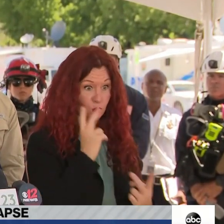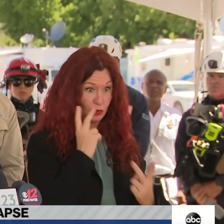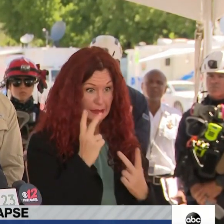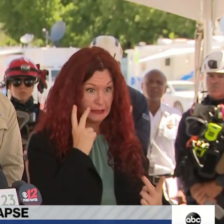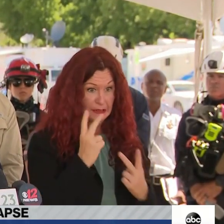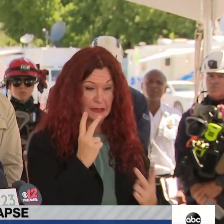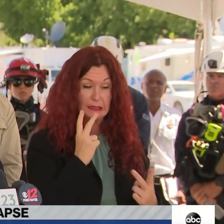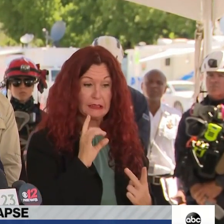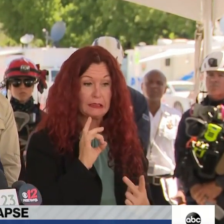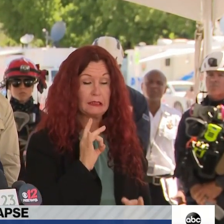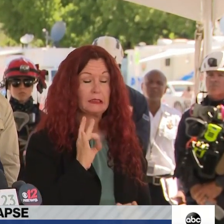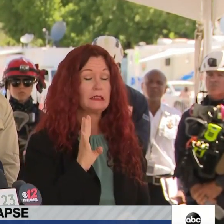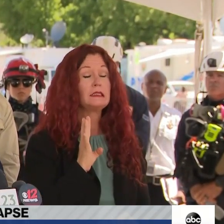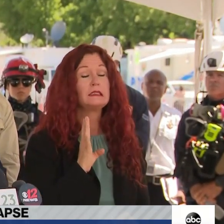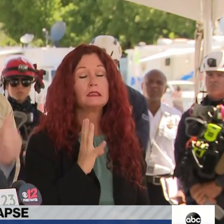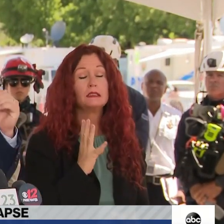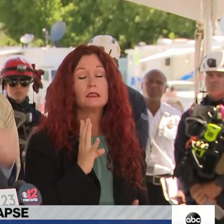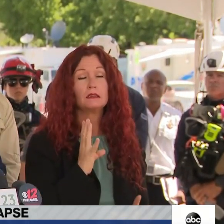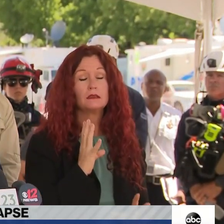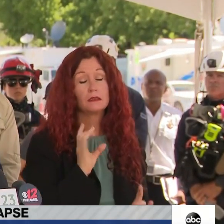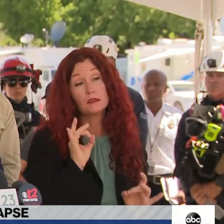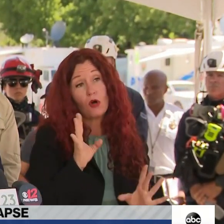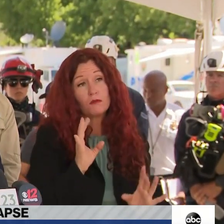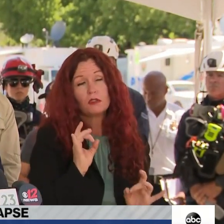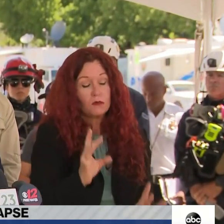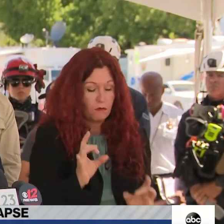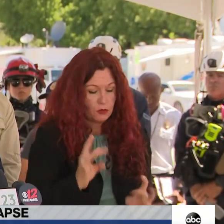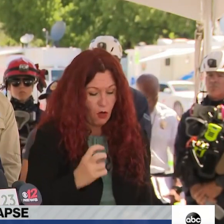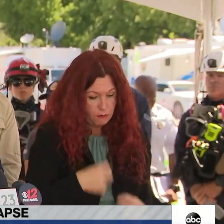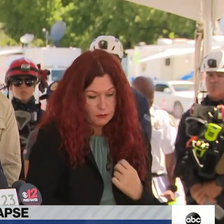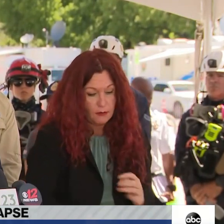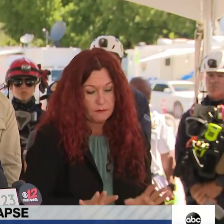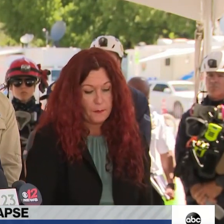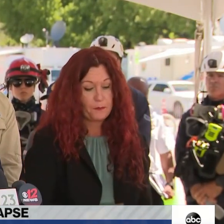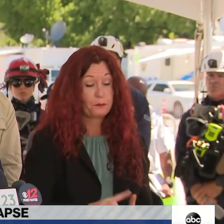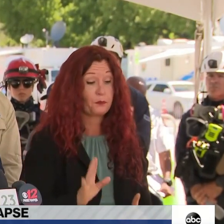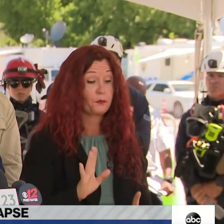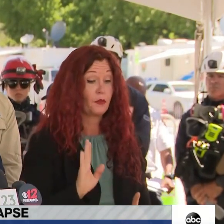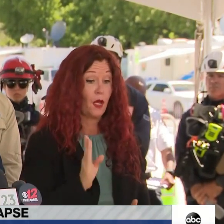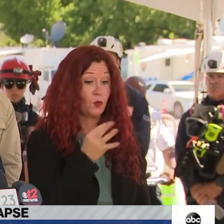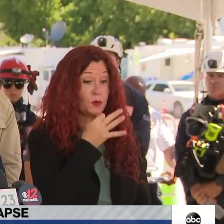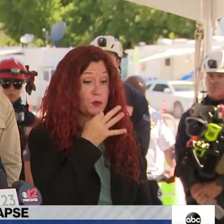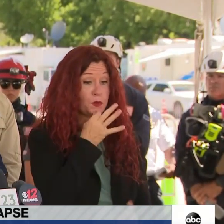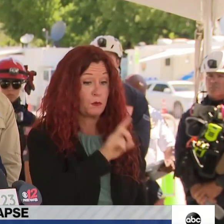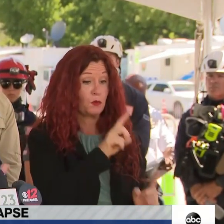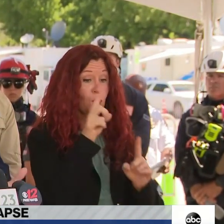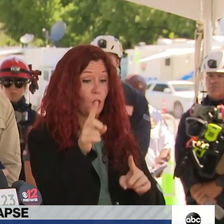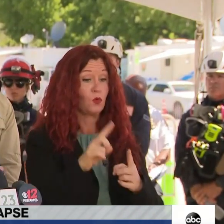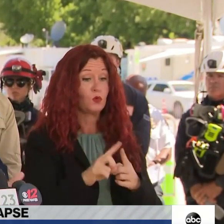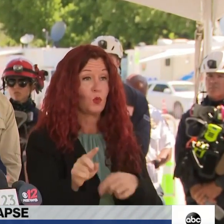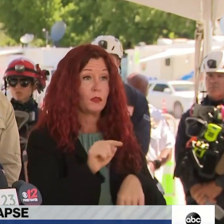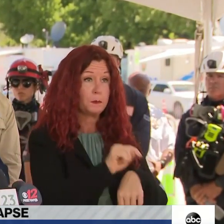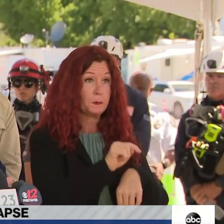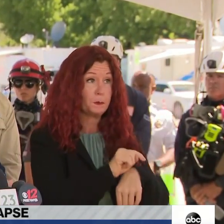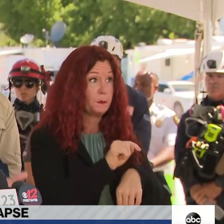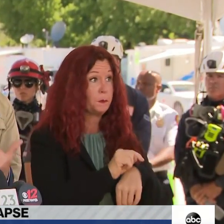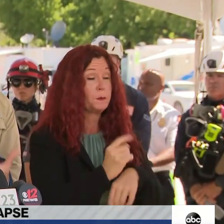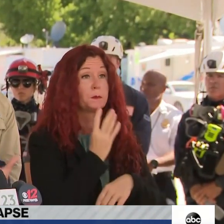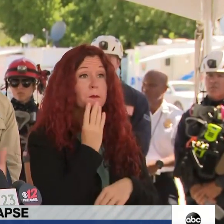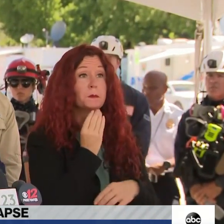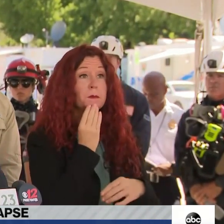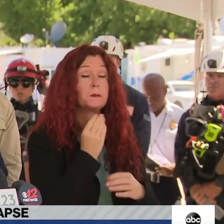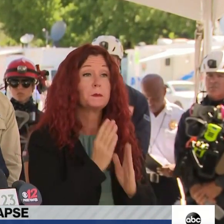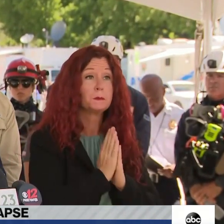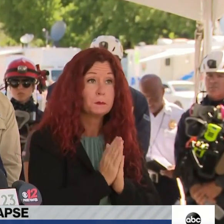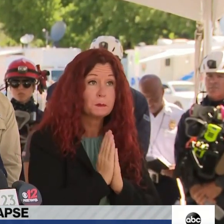to a service for one of the synagogues up in Aventura. They have some of their